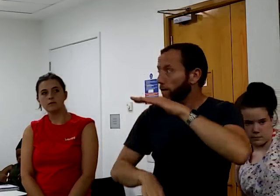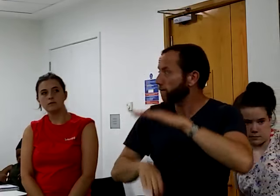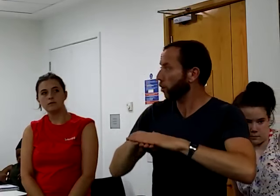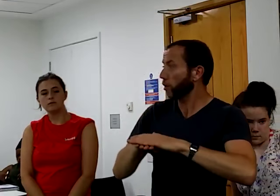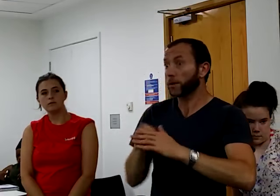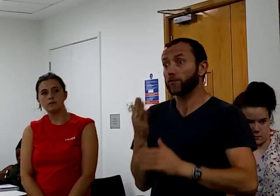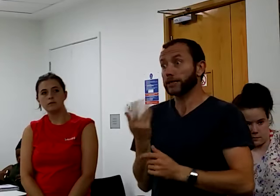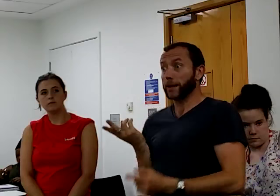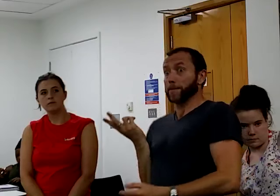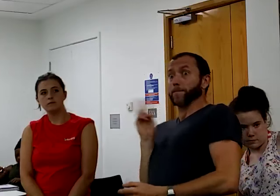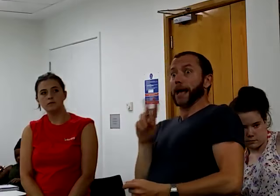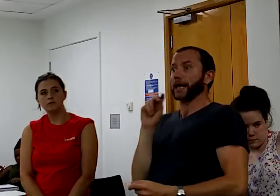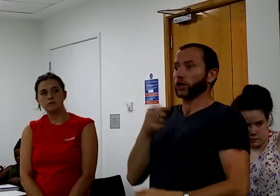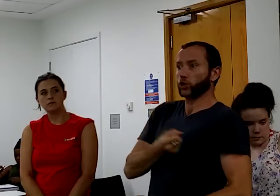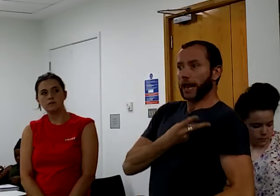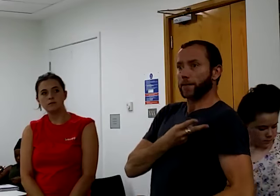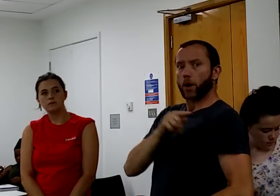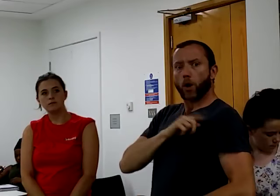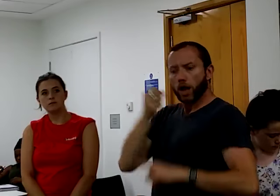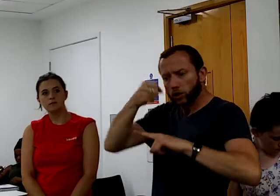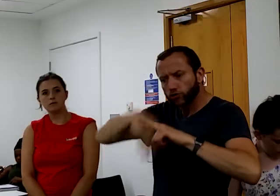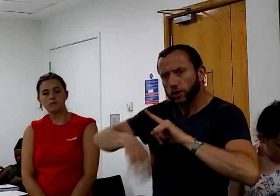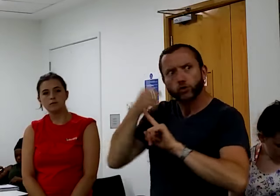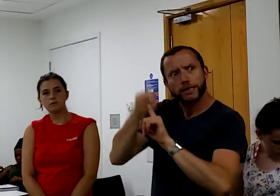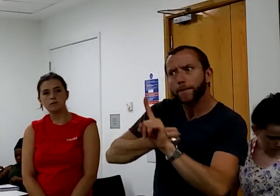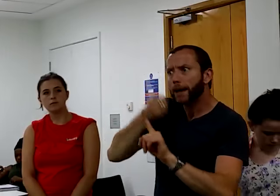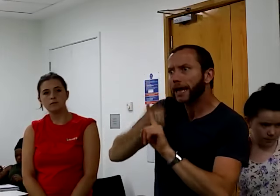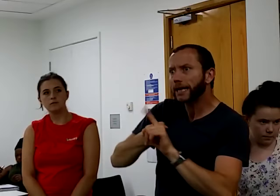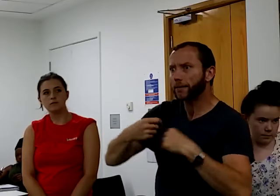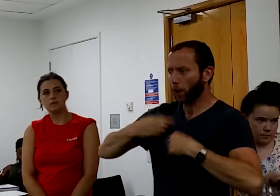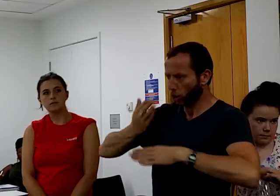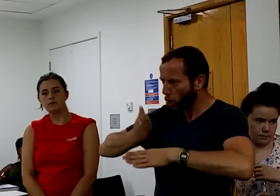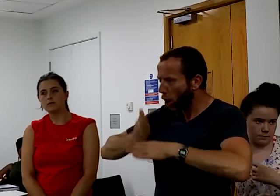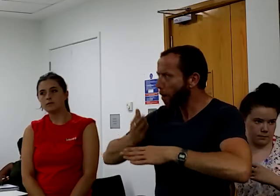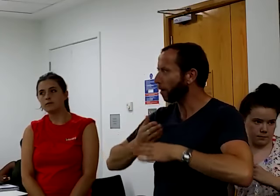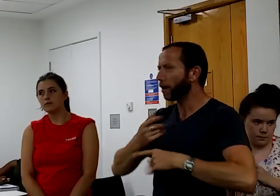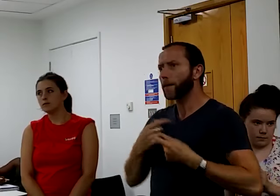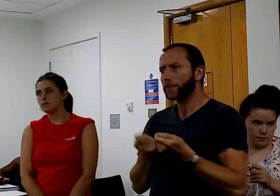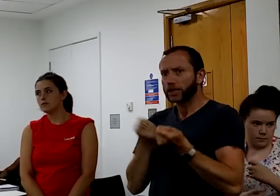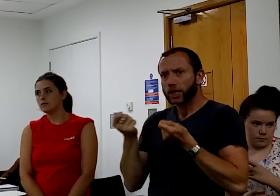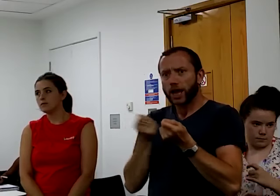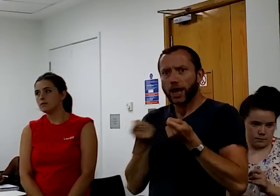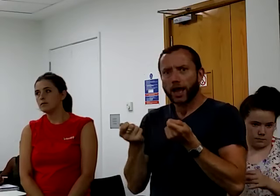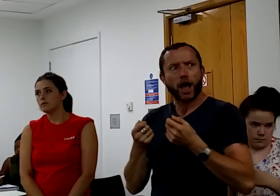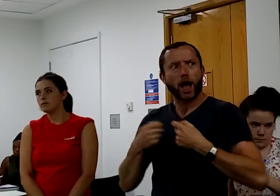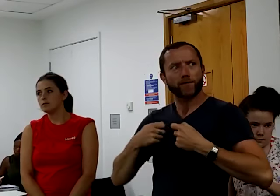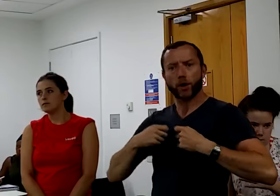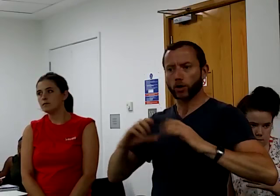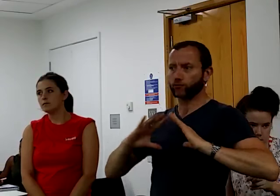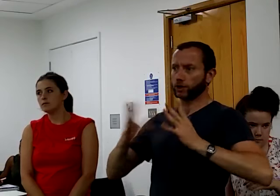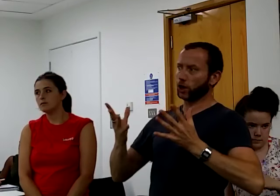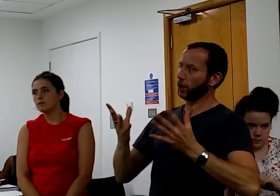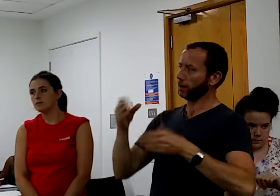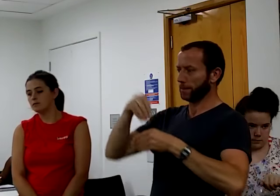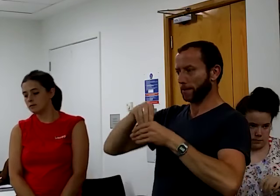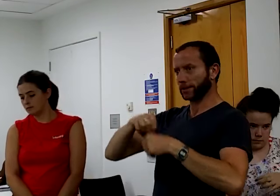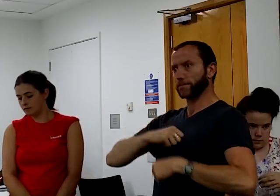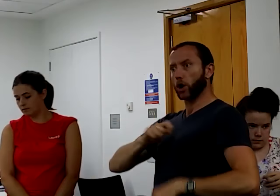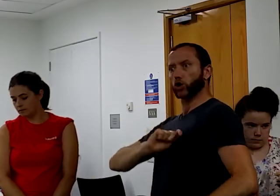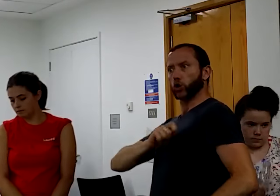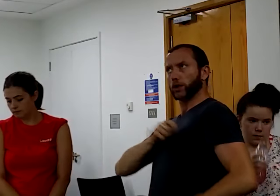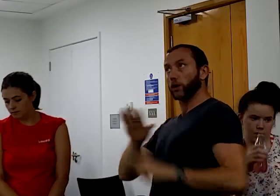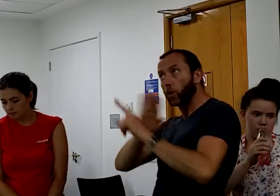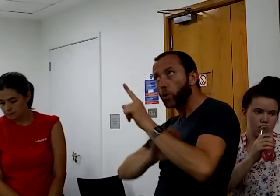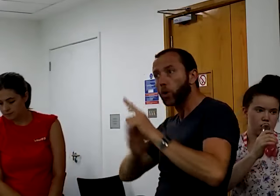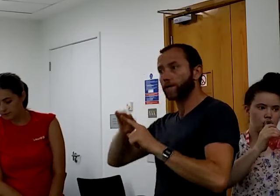because grassroots campaigning is what I do. I'm the chair of my retired members in my union